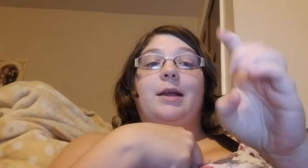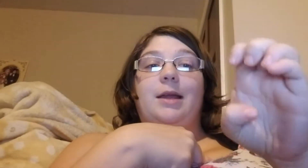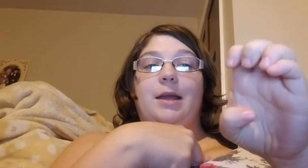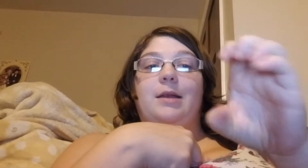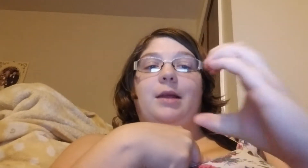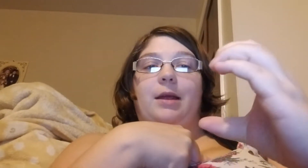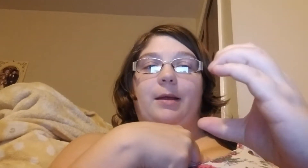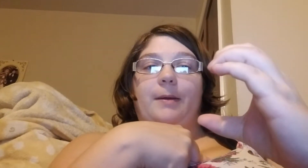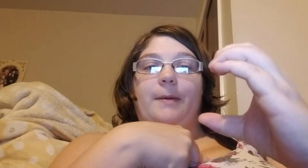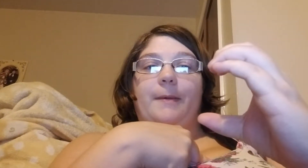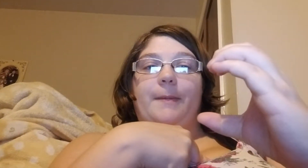E-D.